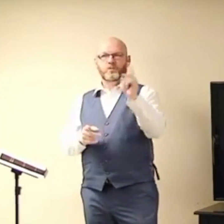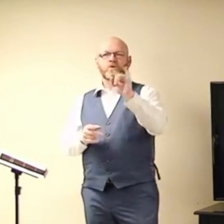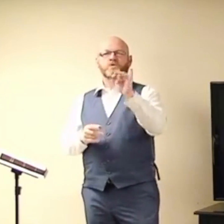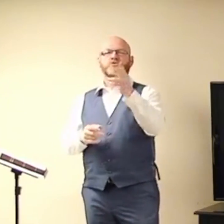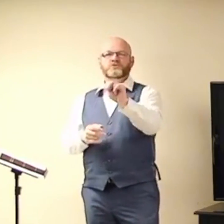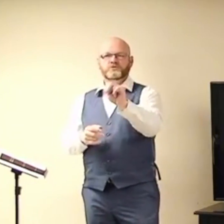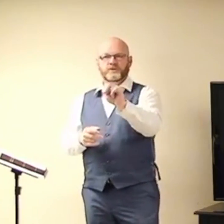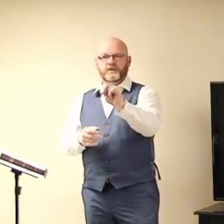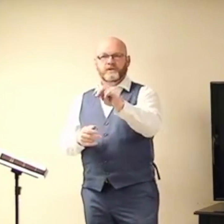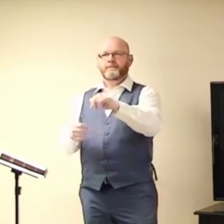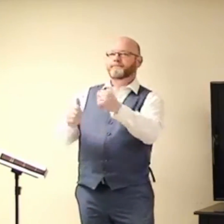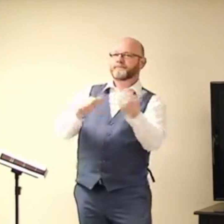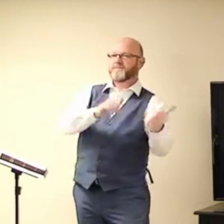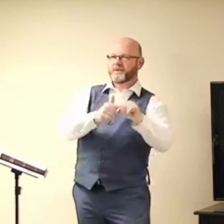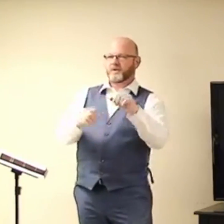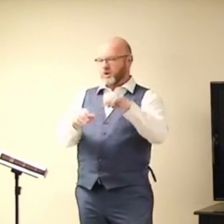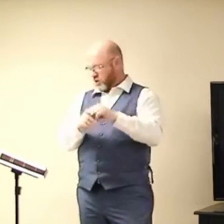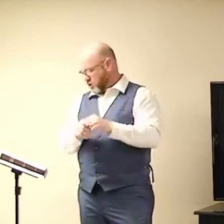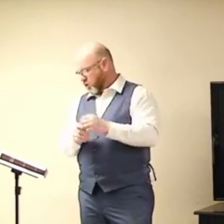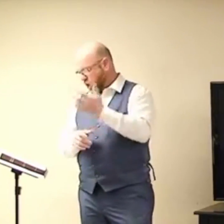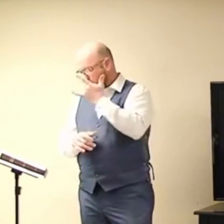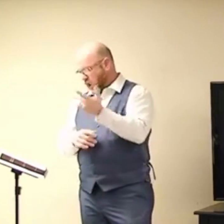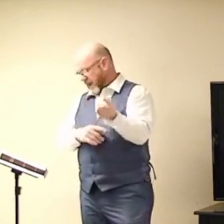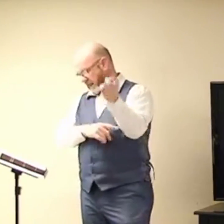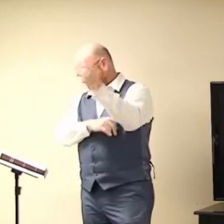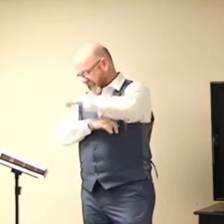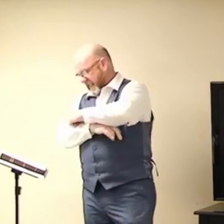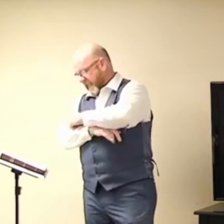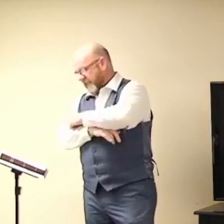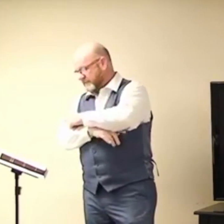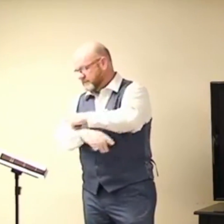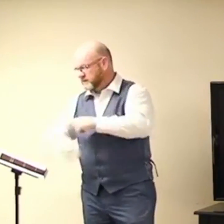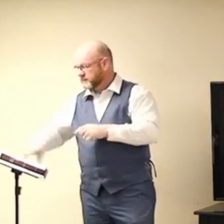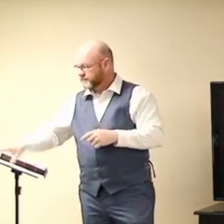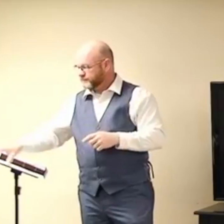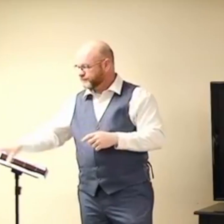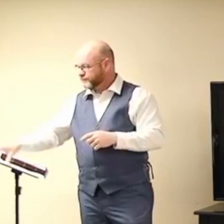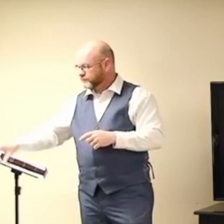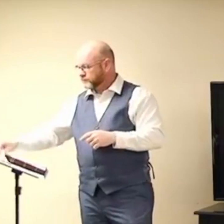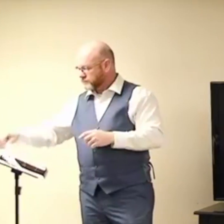place where John had been baptizing in the early days, John the Baptist.